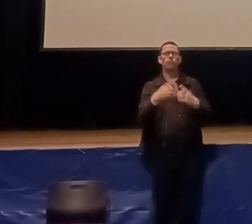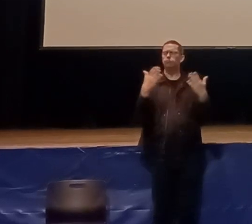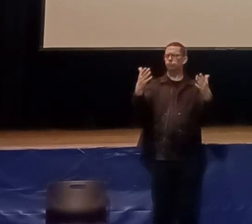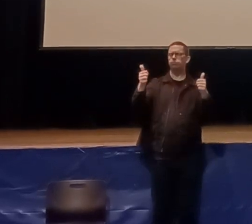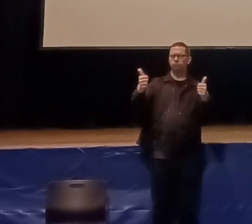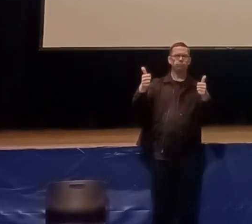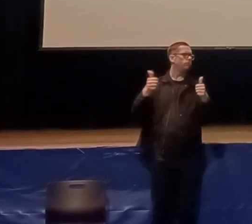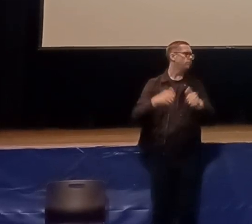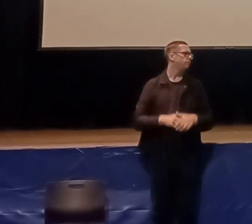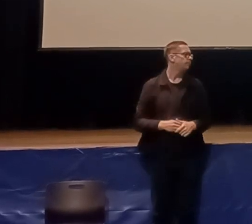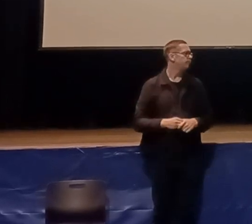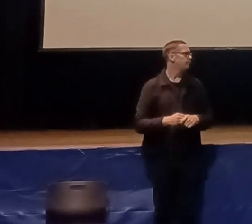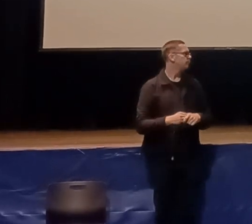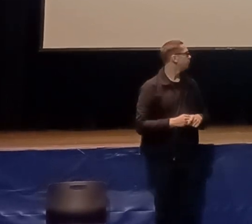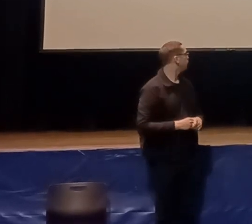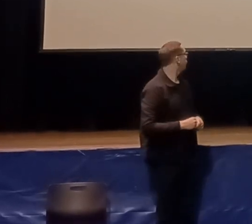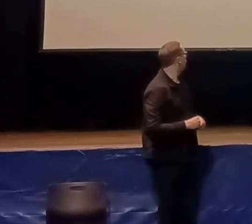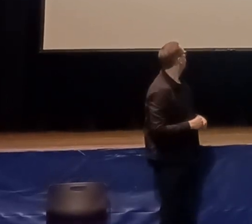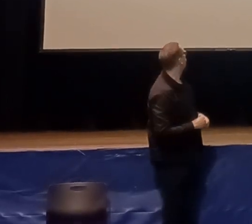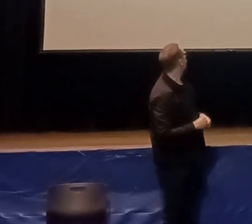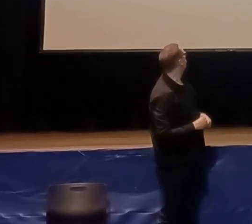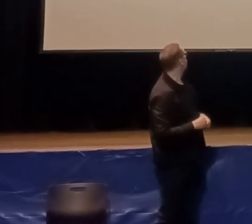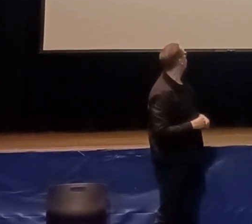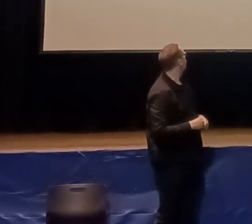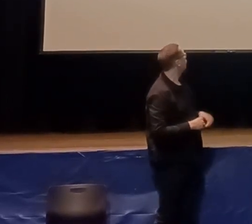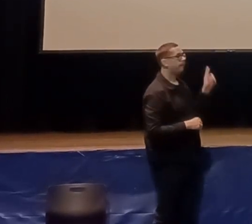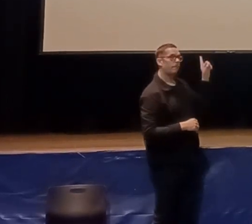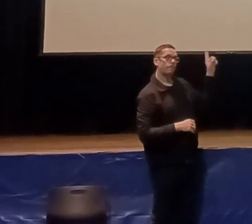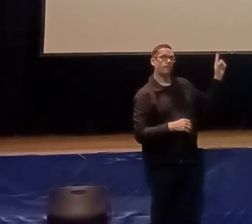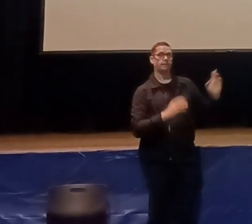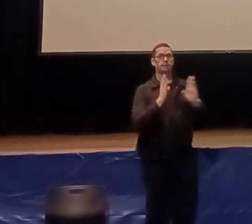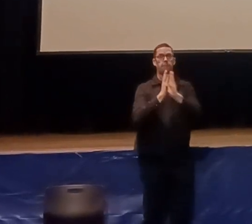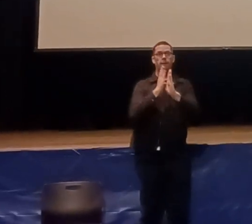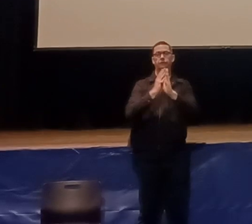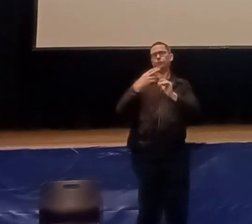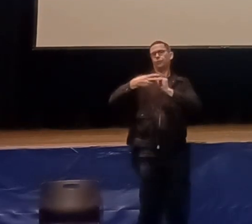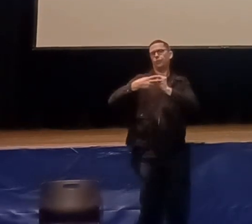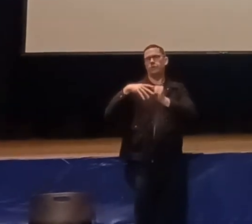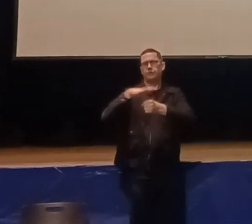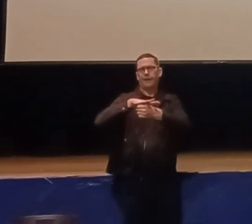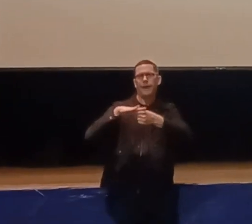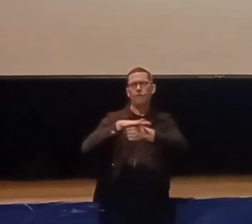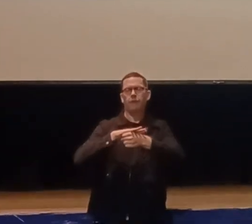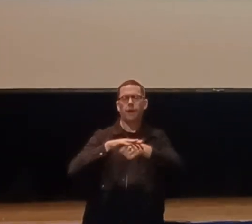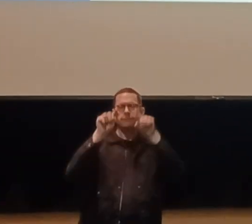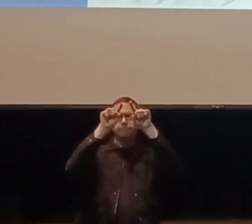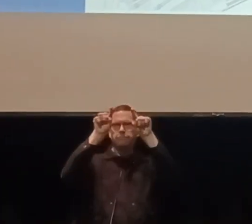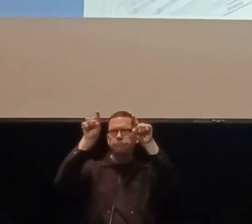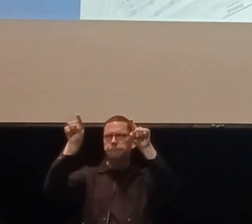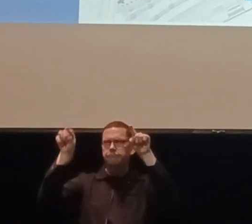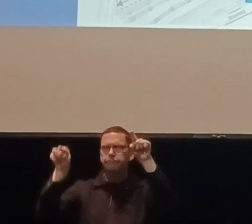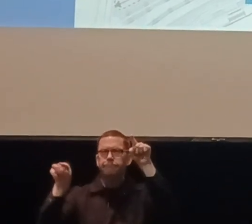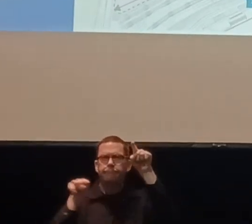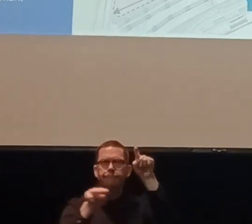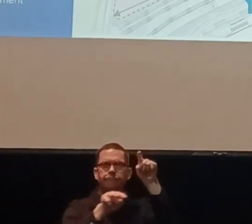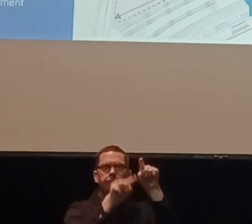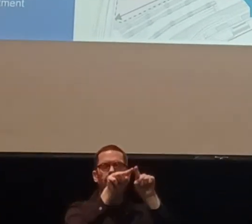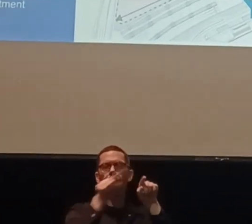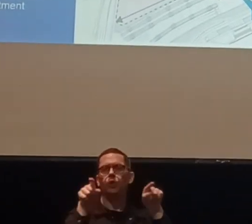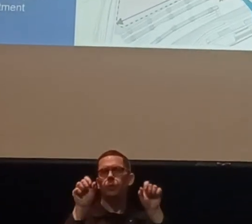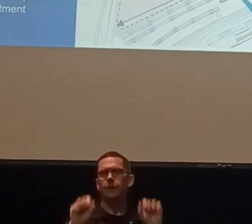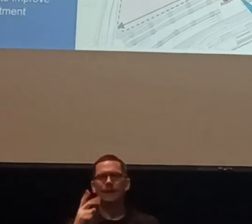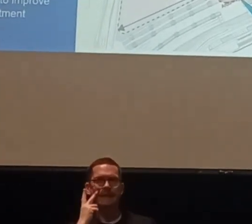point. Okay, so this is that bus storage area that has a dash line around it, where you can see the